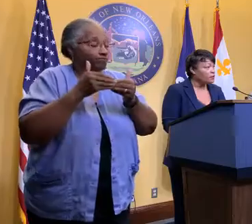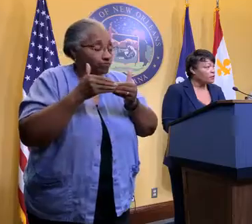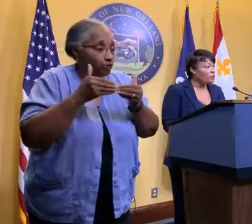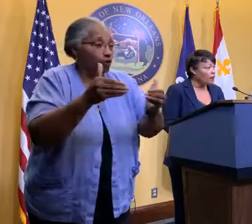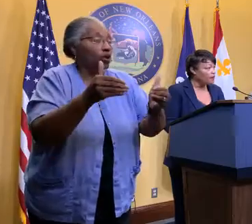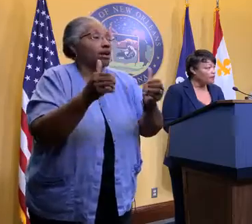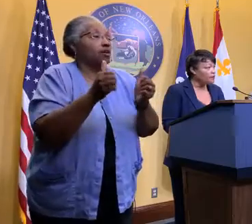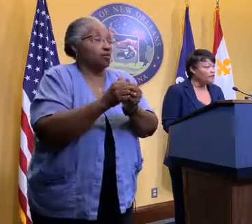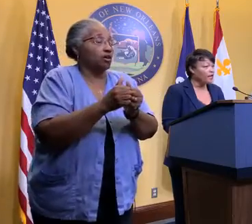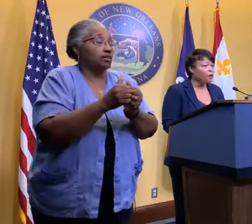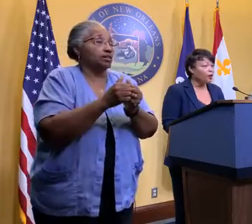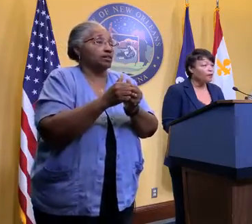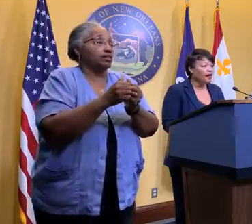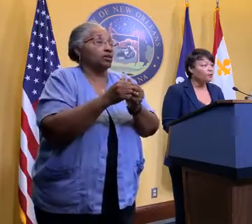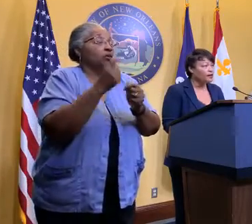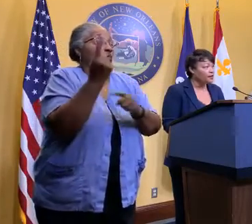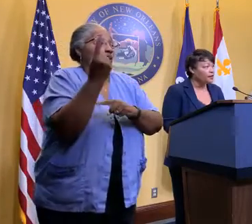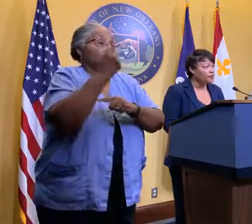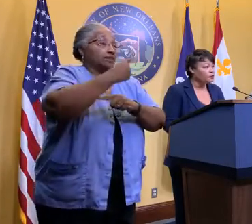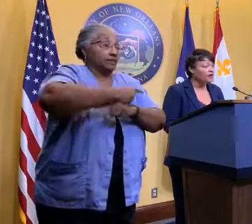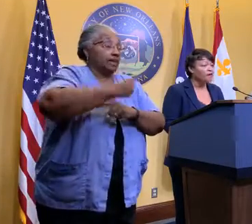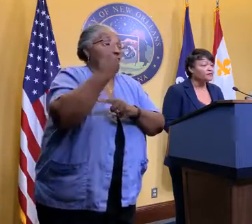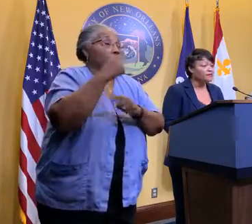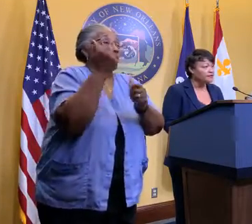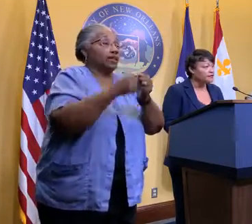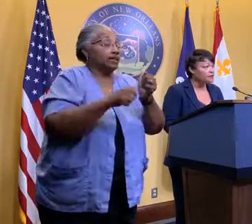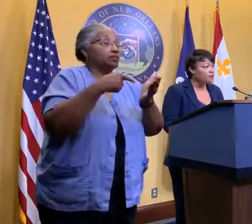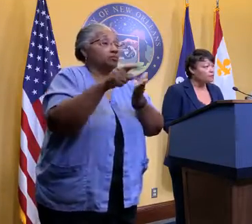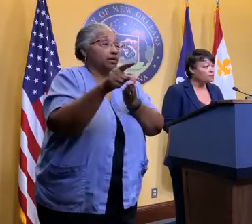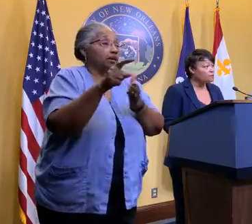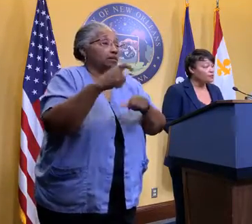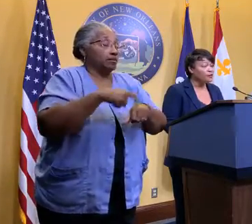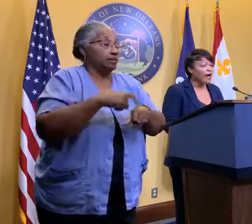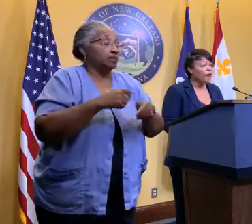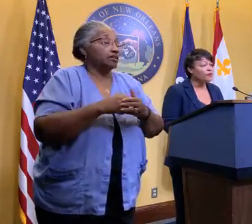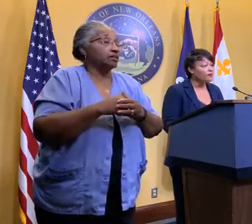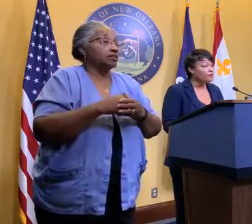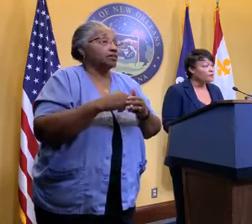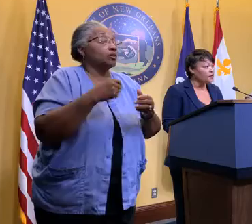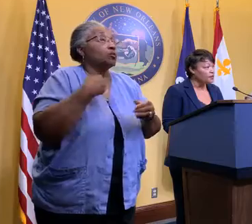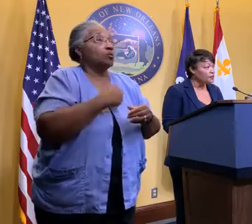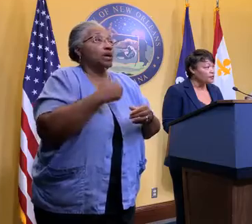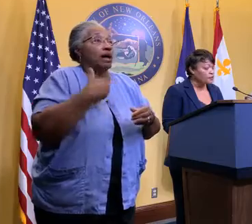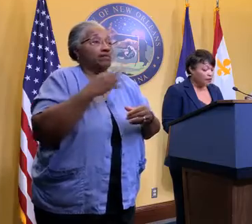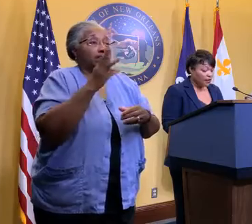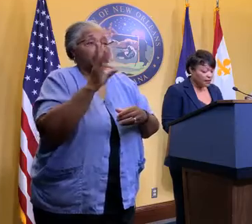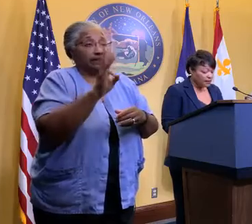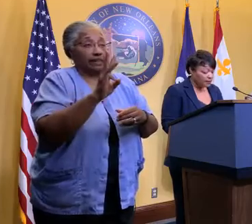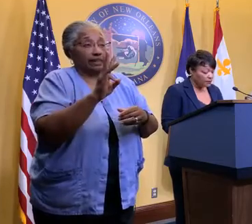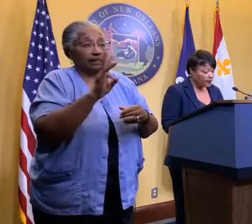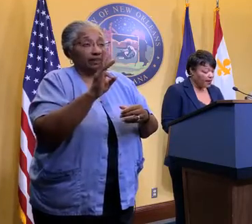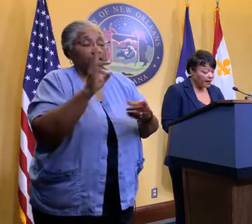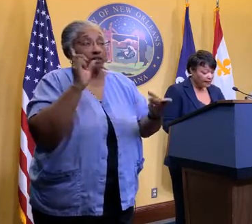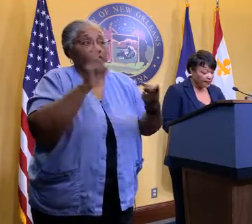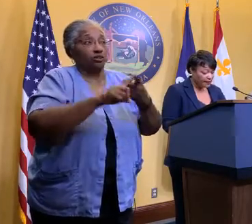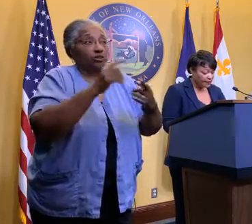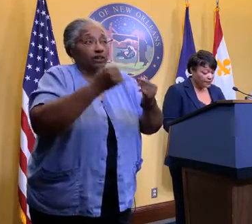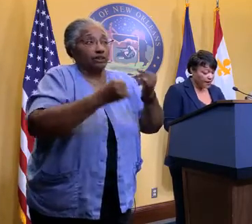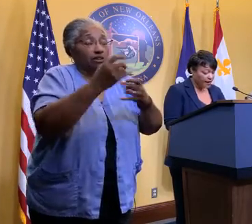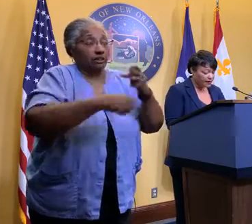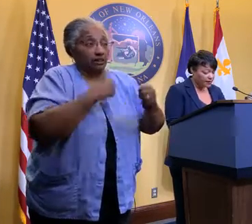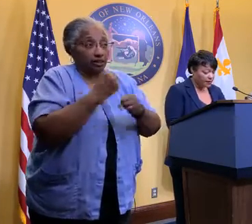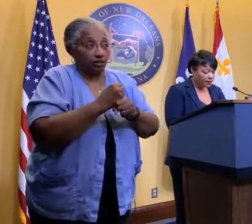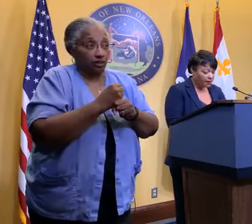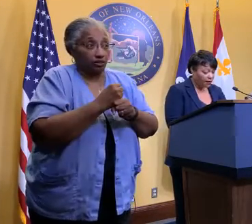Again, 1 day per pay period. We have 6 between now and the end of the year, and we're